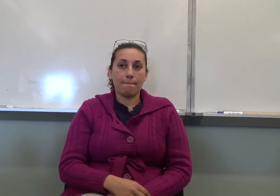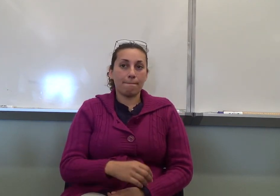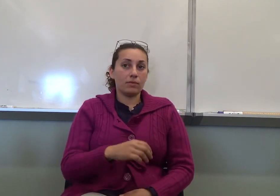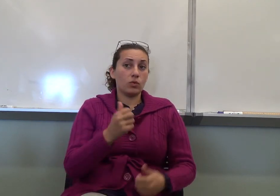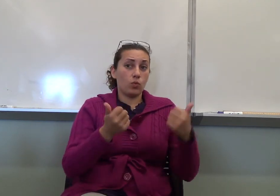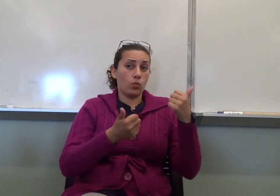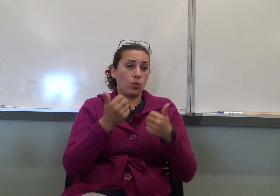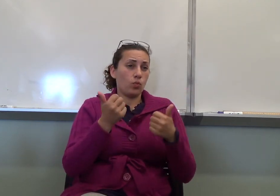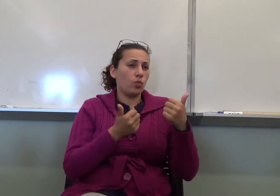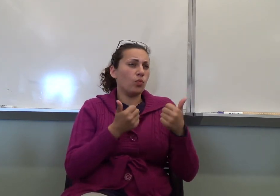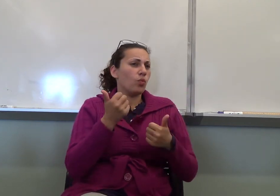first.